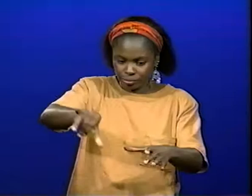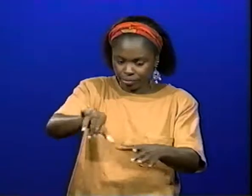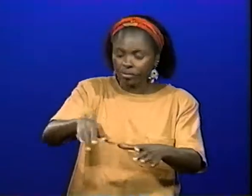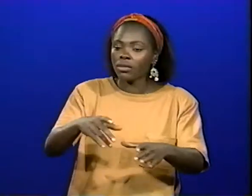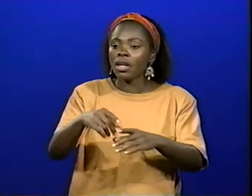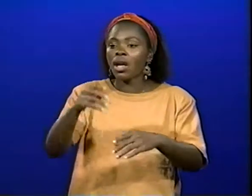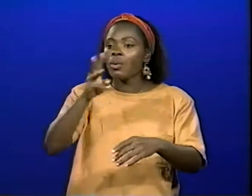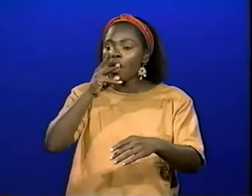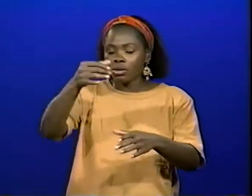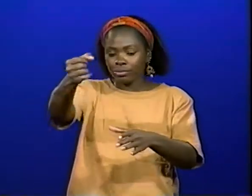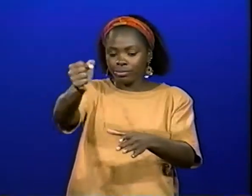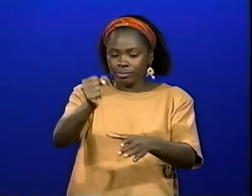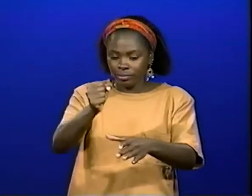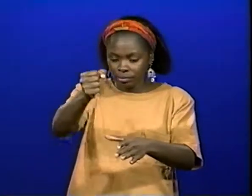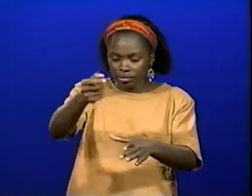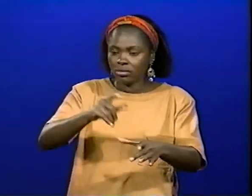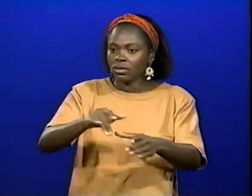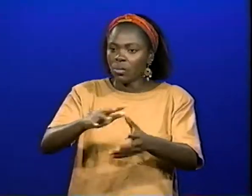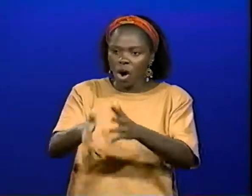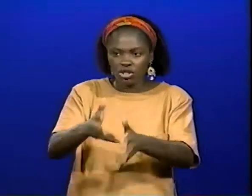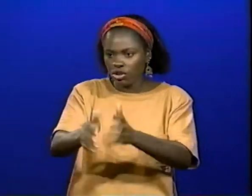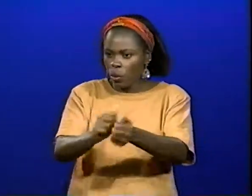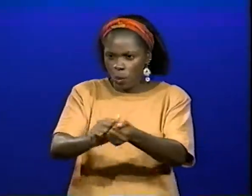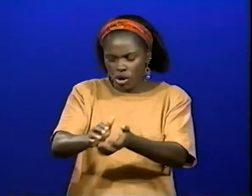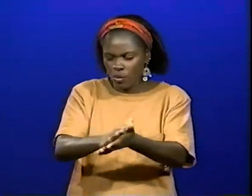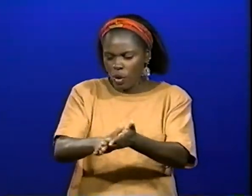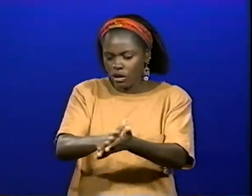Pour some vinegar over the meat and then wash it in water.